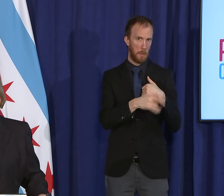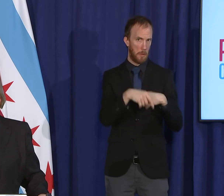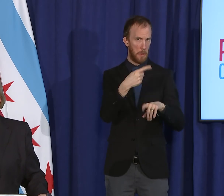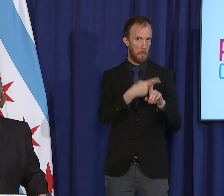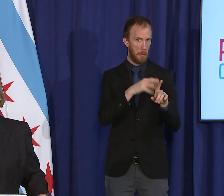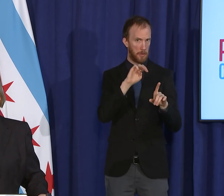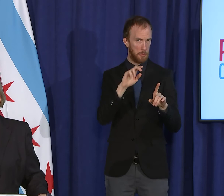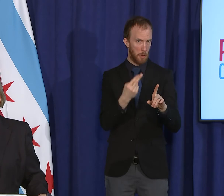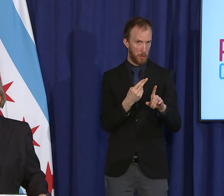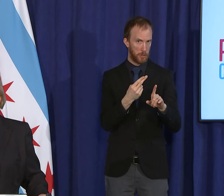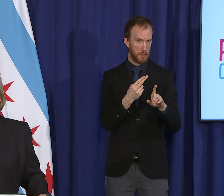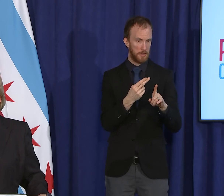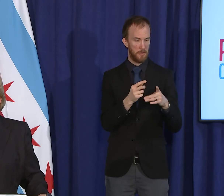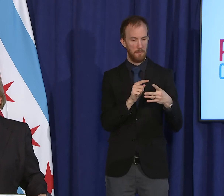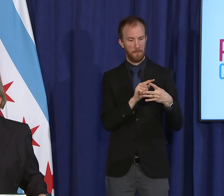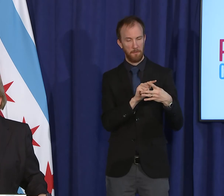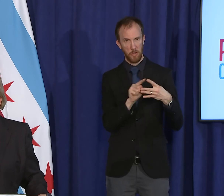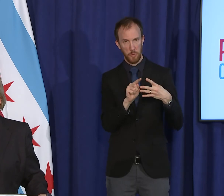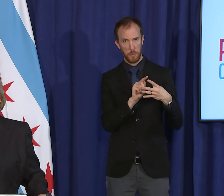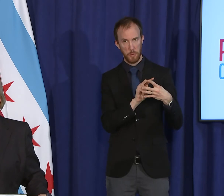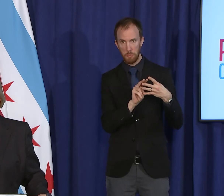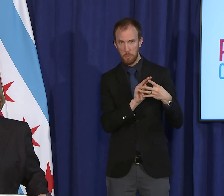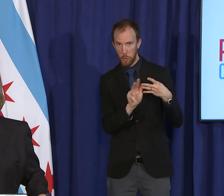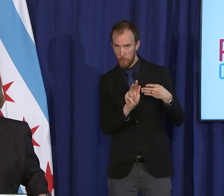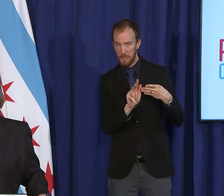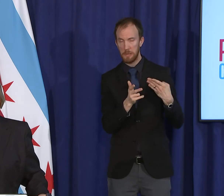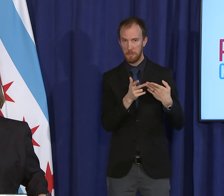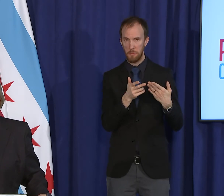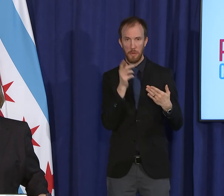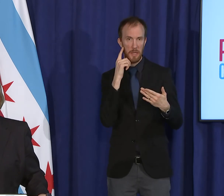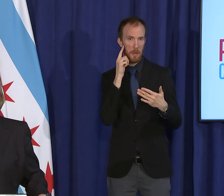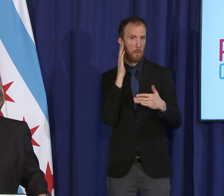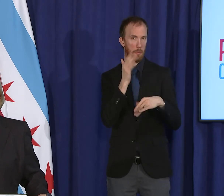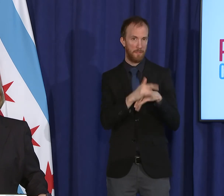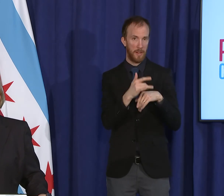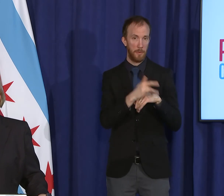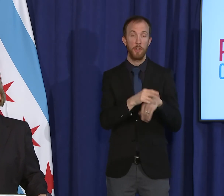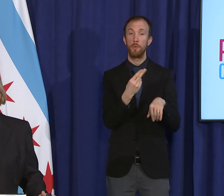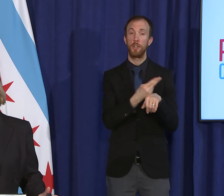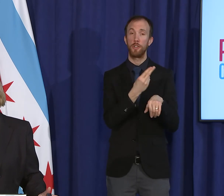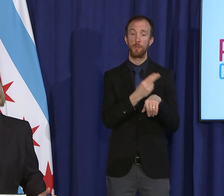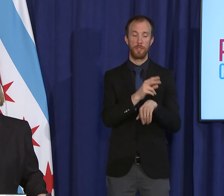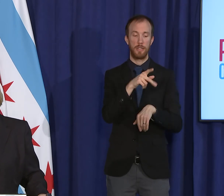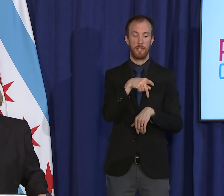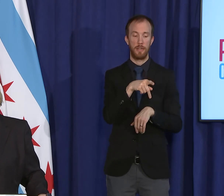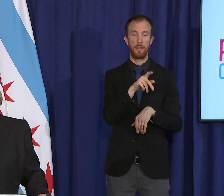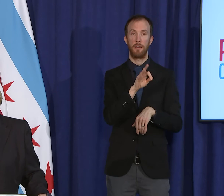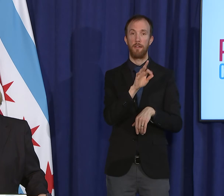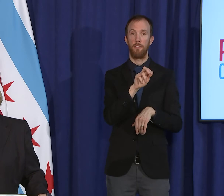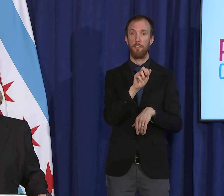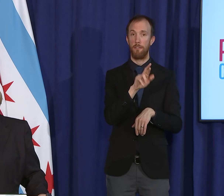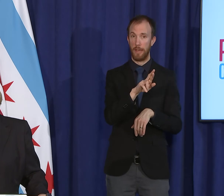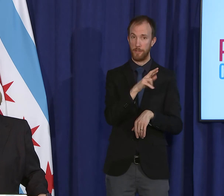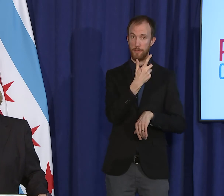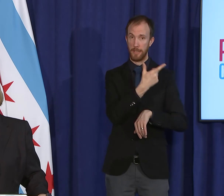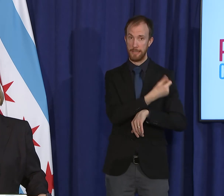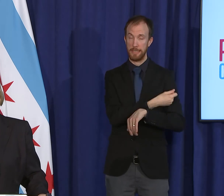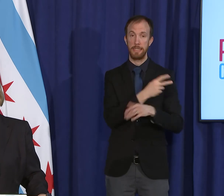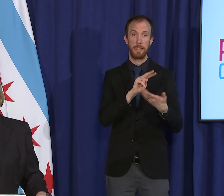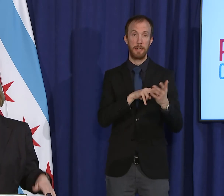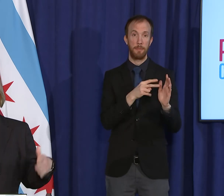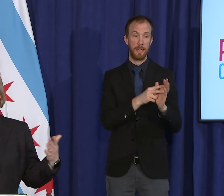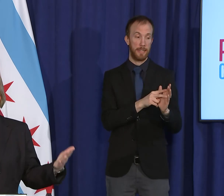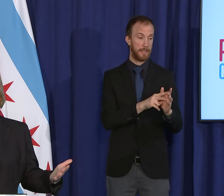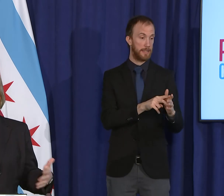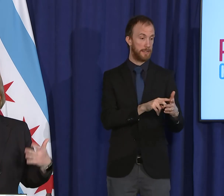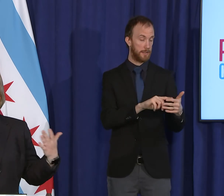3 weeks that the site is operating. Because we're using Pfizer vaccine at this site, we think about people needing to get that second dose 3 weeks